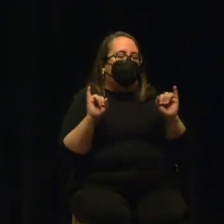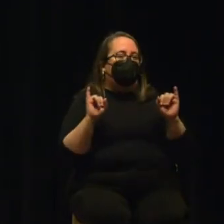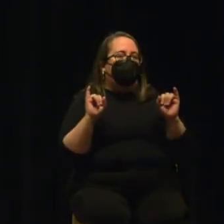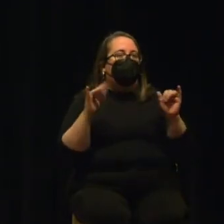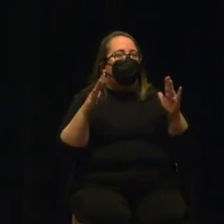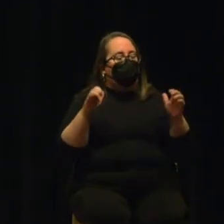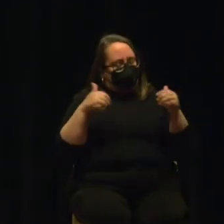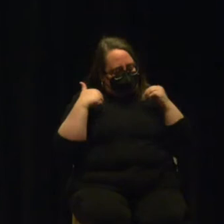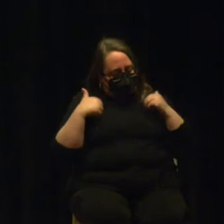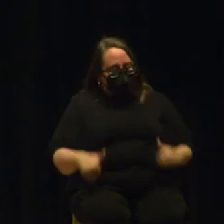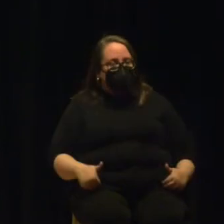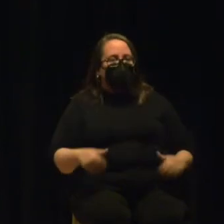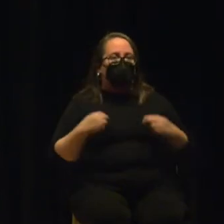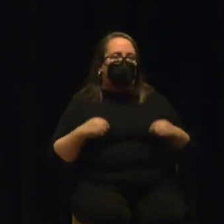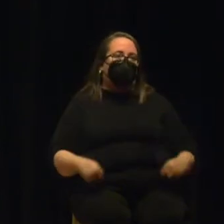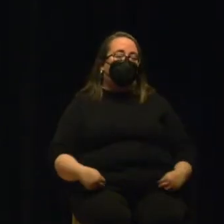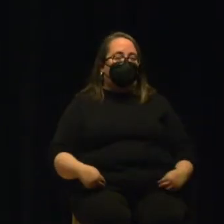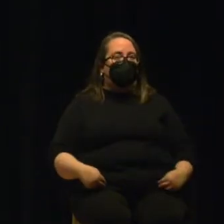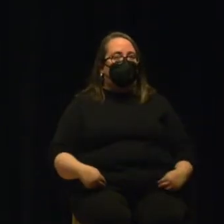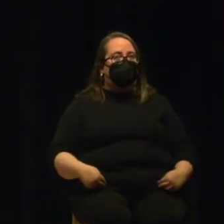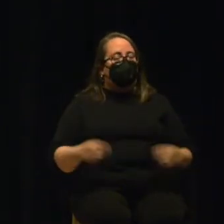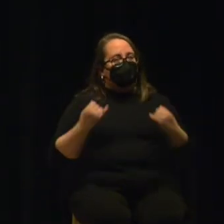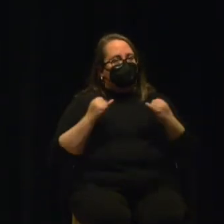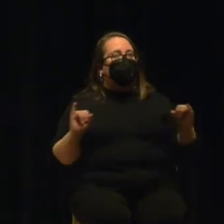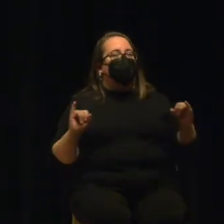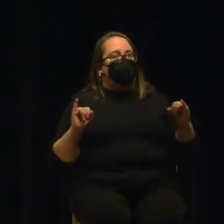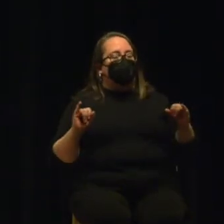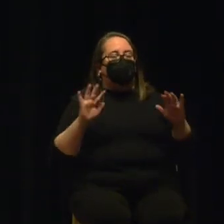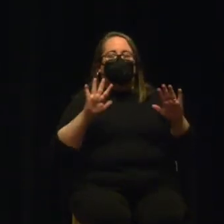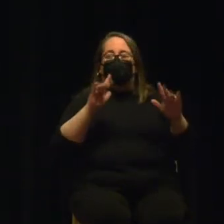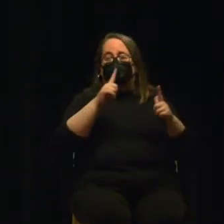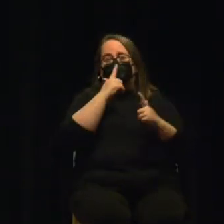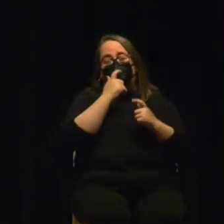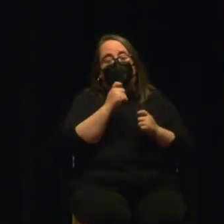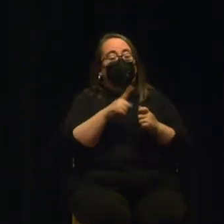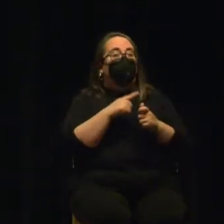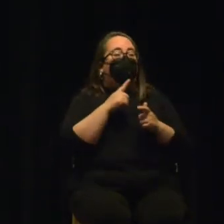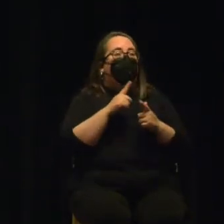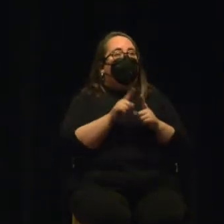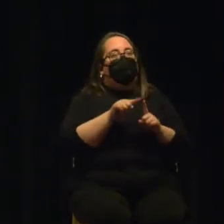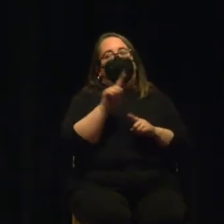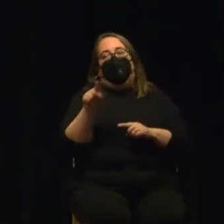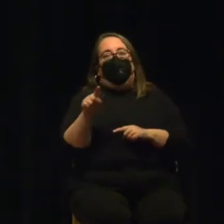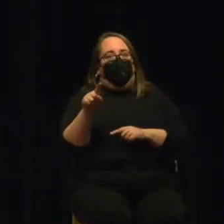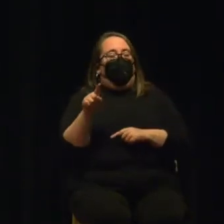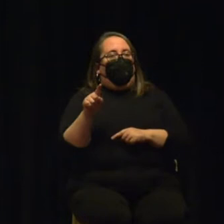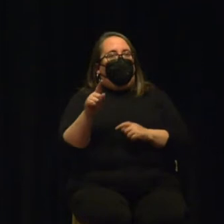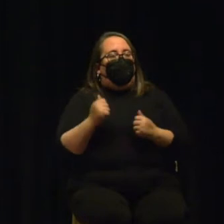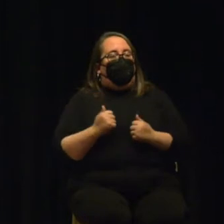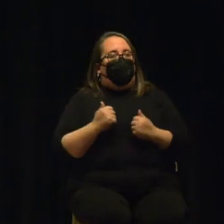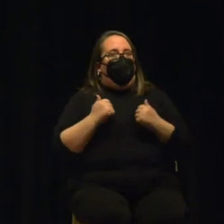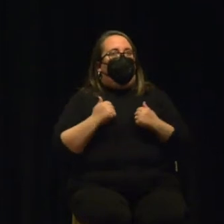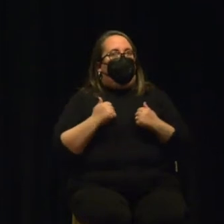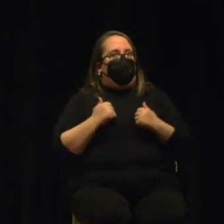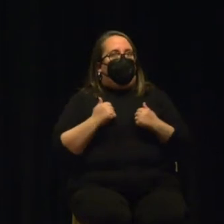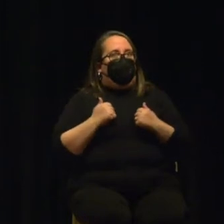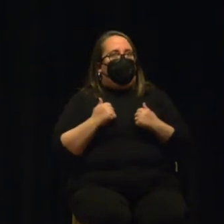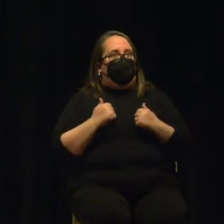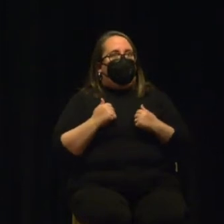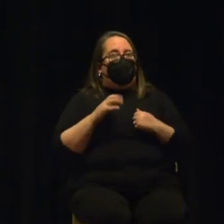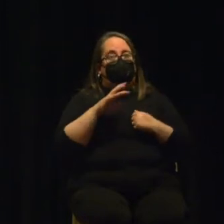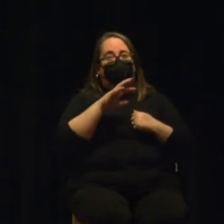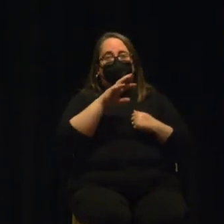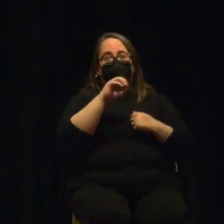a human being unto himself, right? It's such an interesting thing. And then you got this guy who was alive